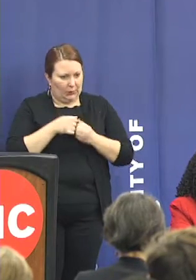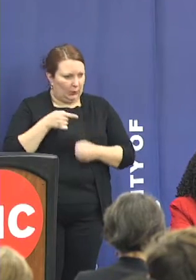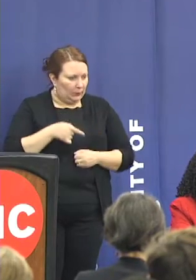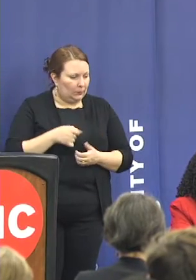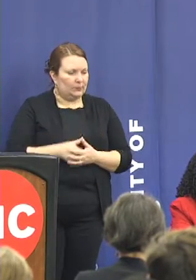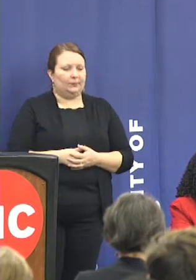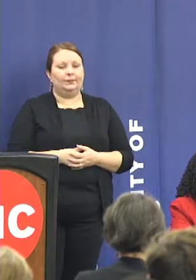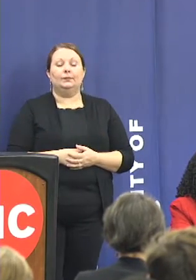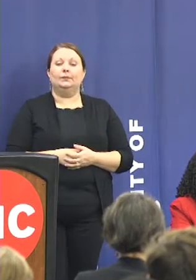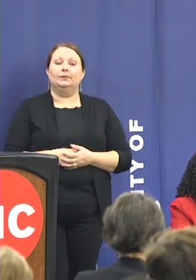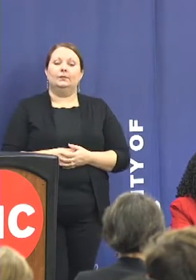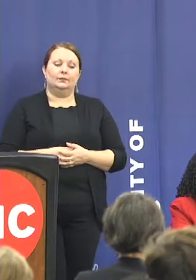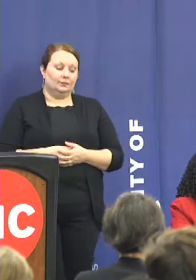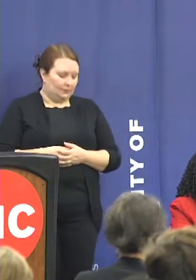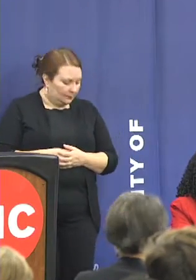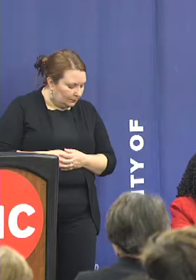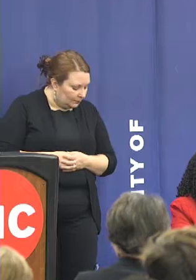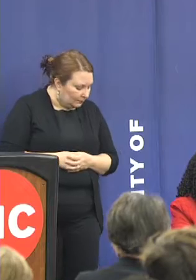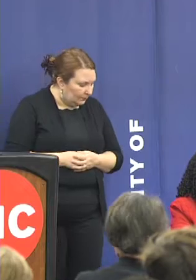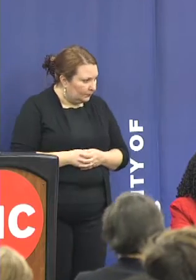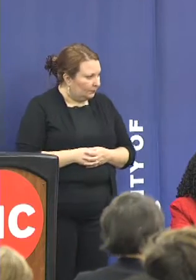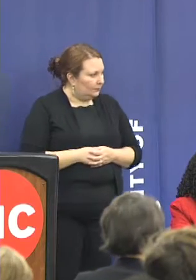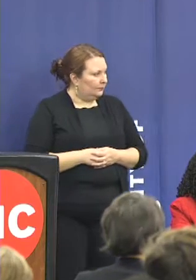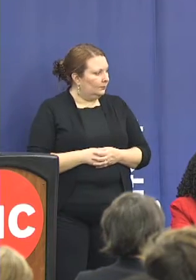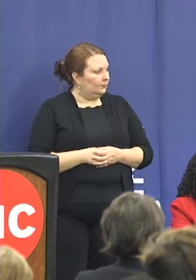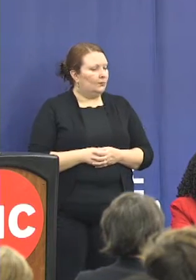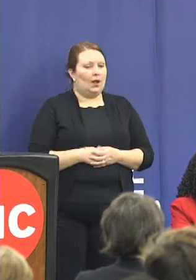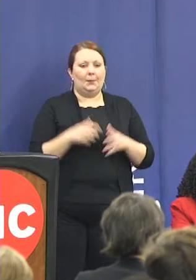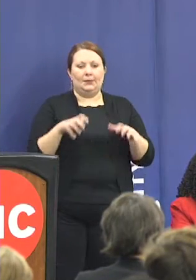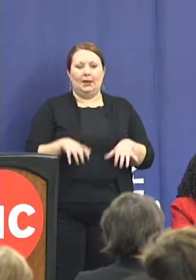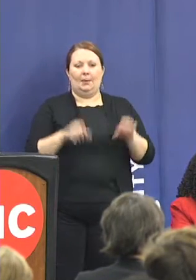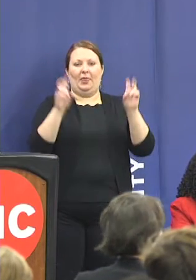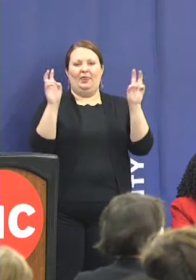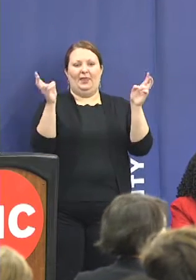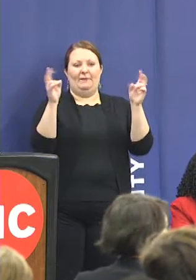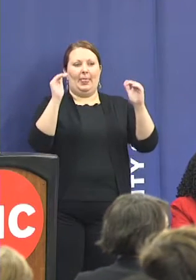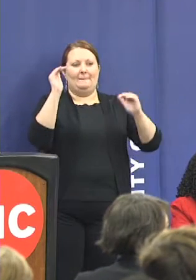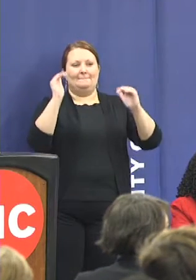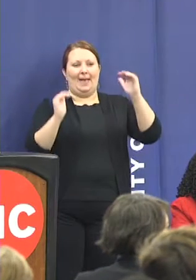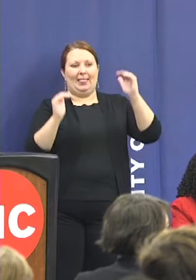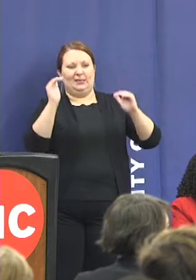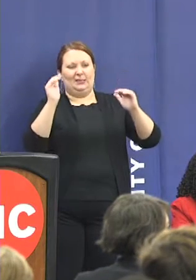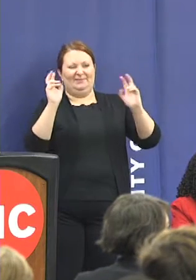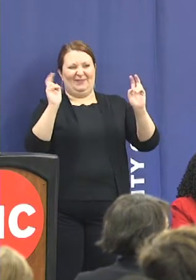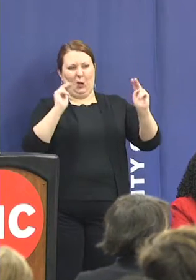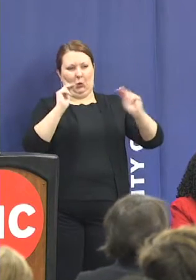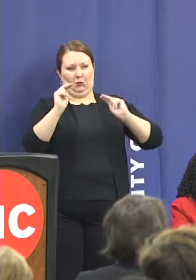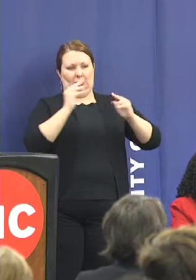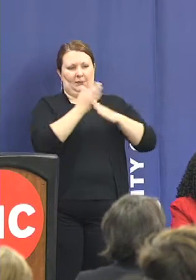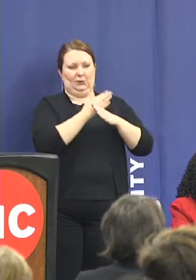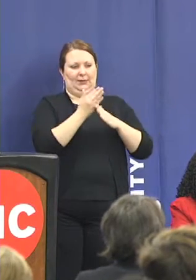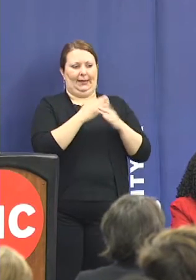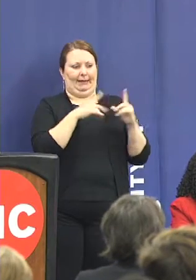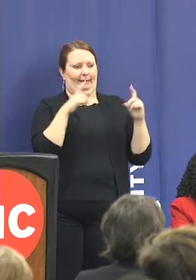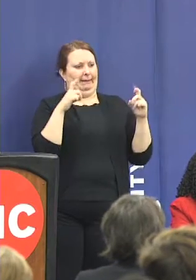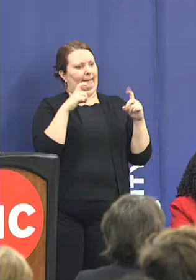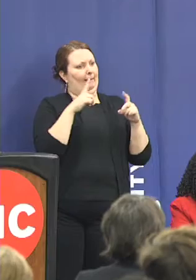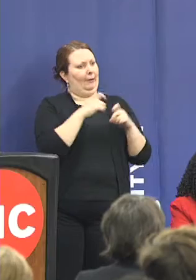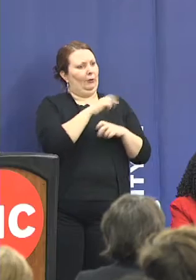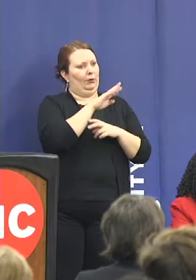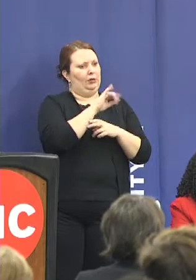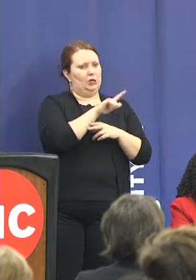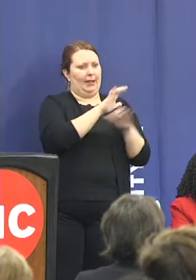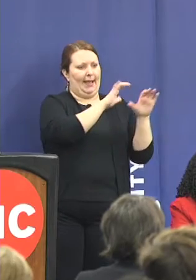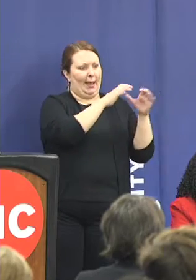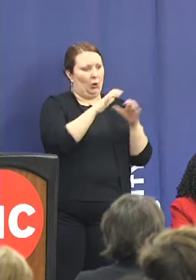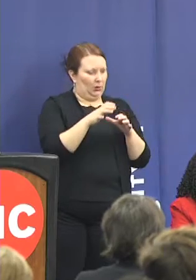you. I wanted to take up the theme of this balance or negotiation between how complicated racial